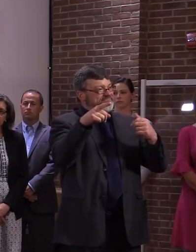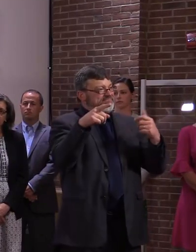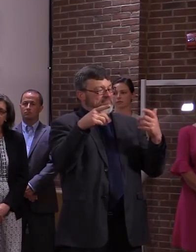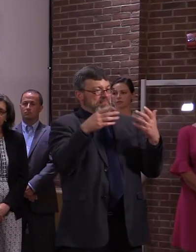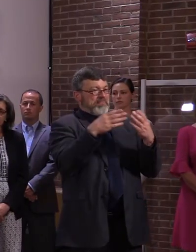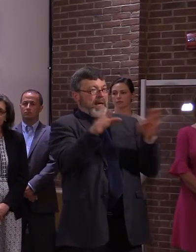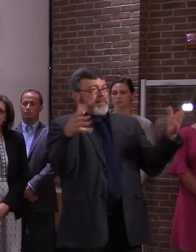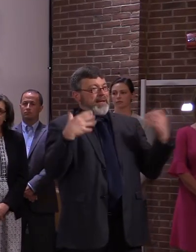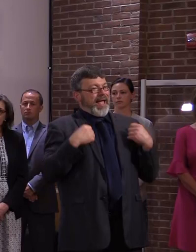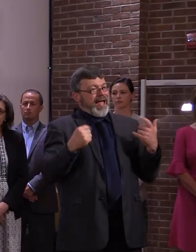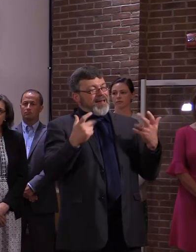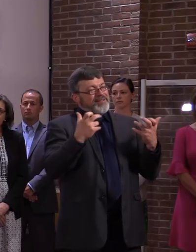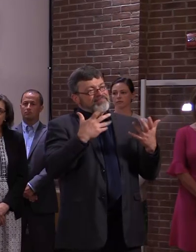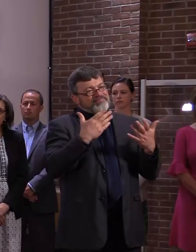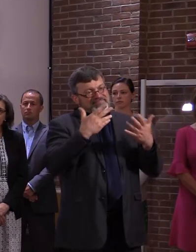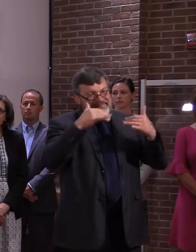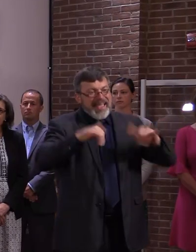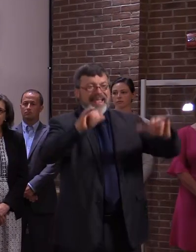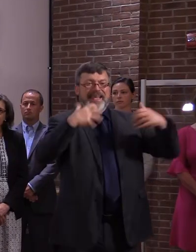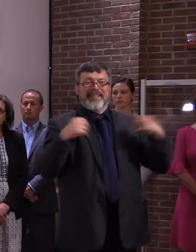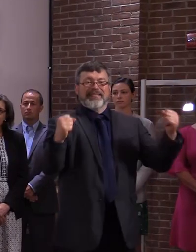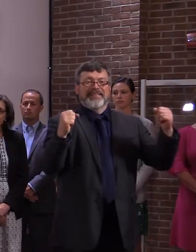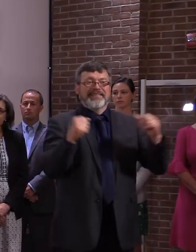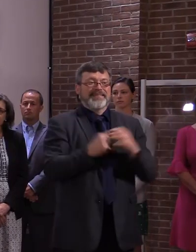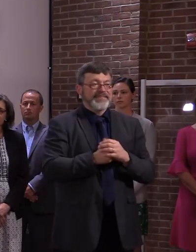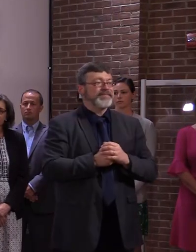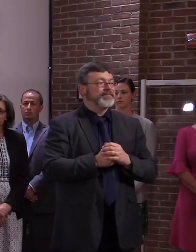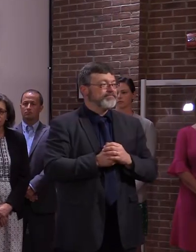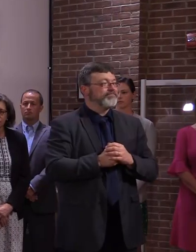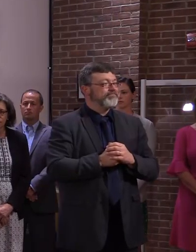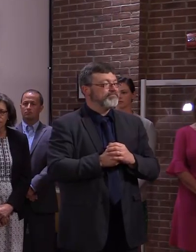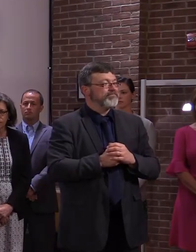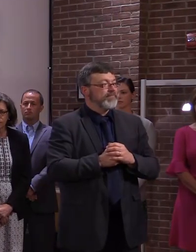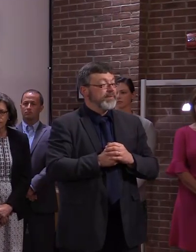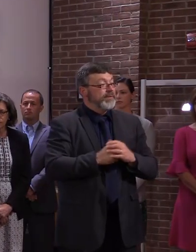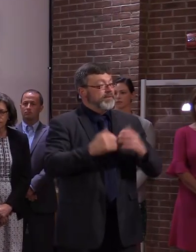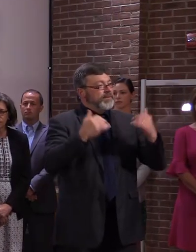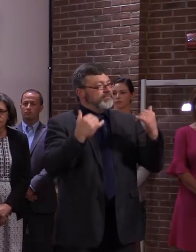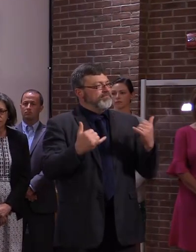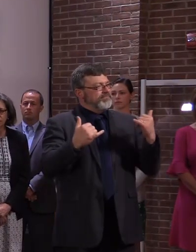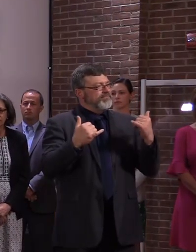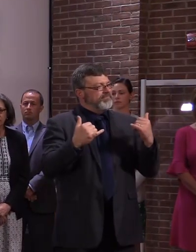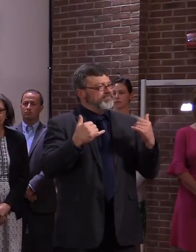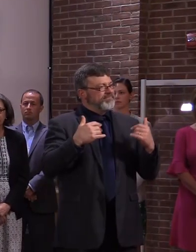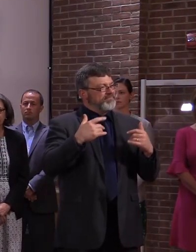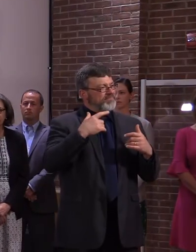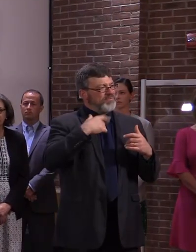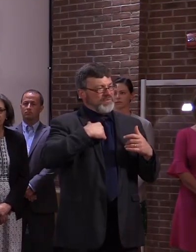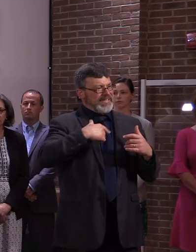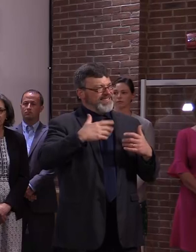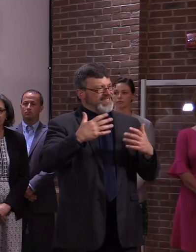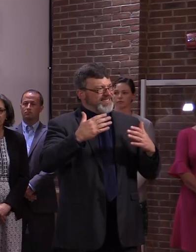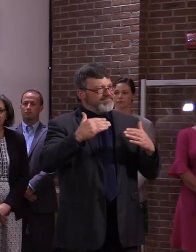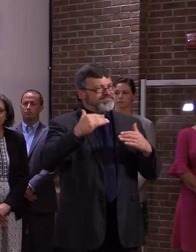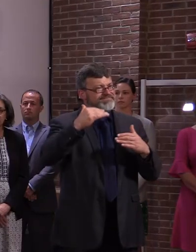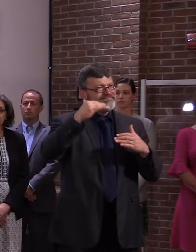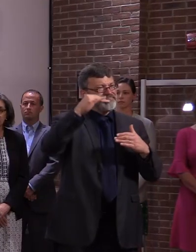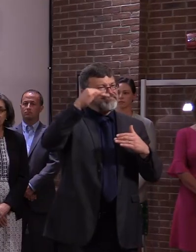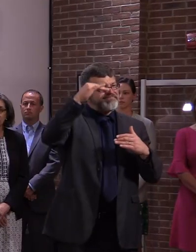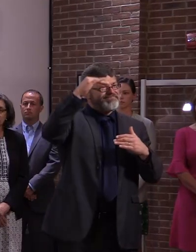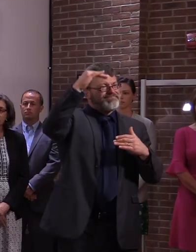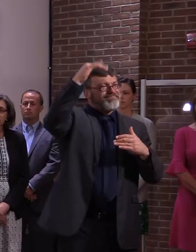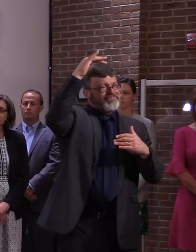this alone. Together, we've now attained a high level of protection in Vermont, and that is no small